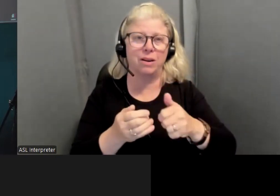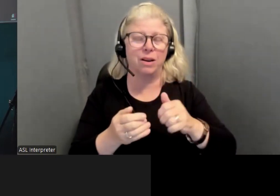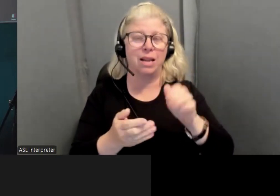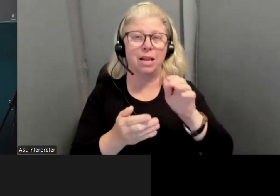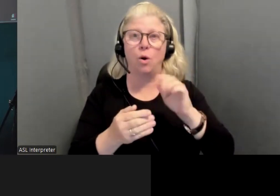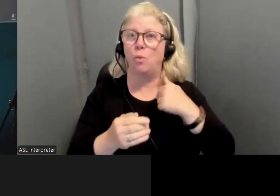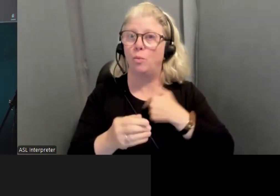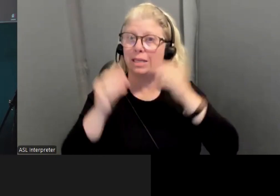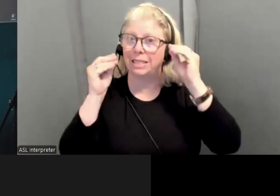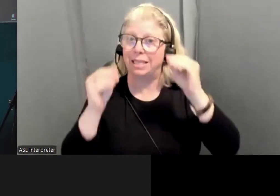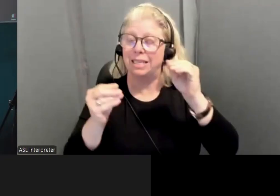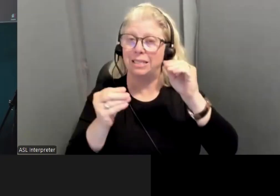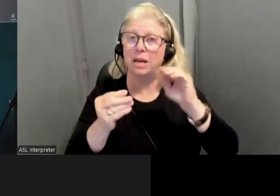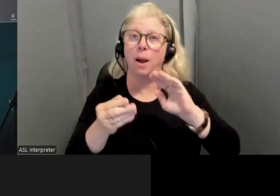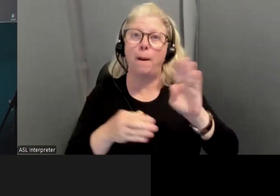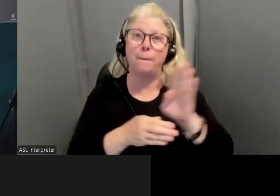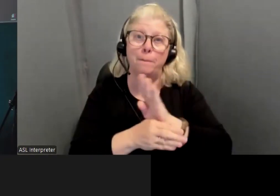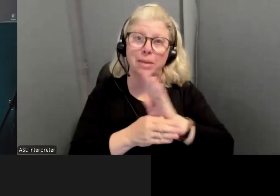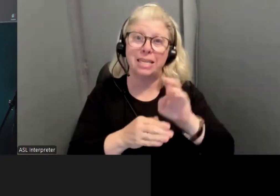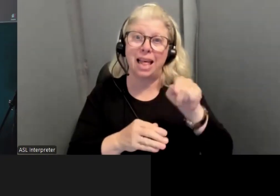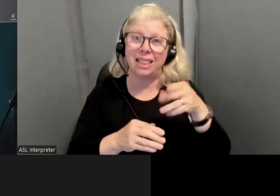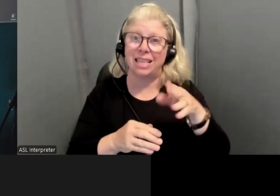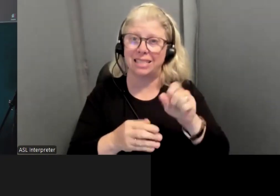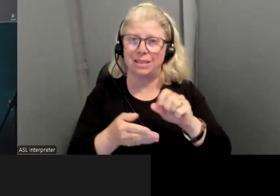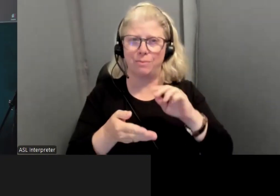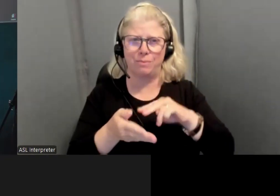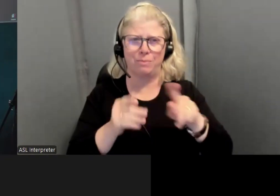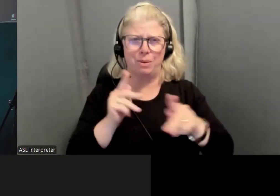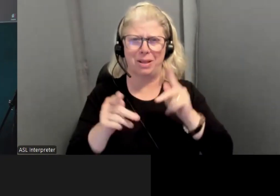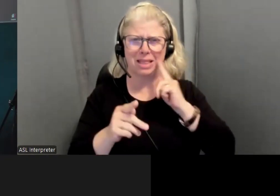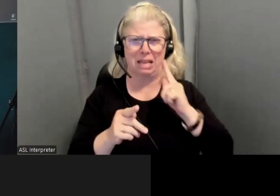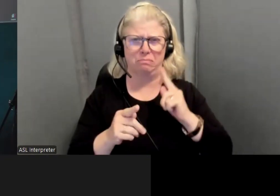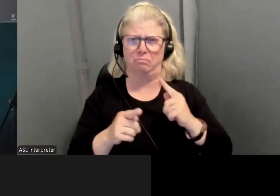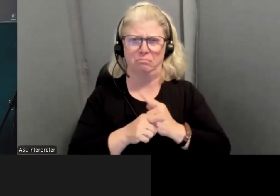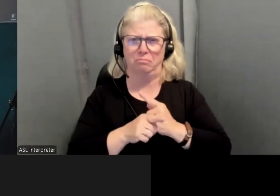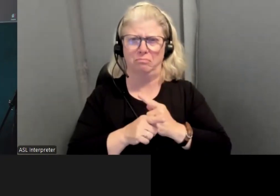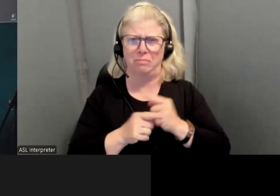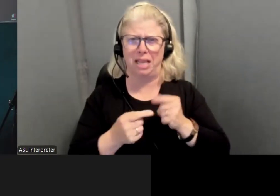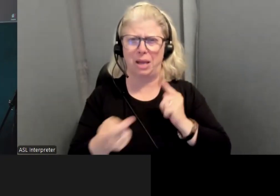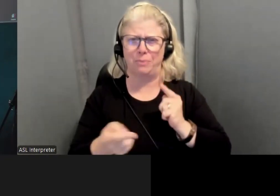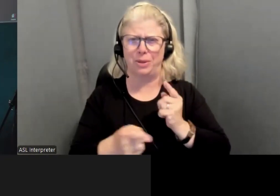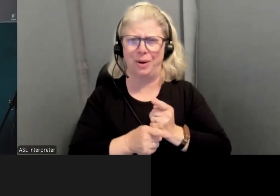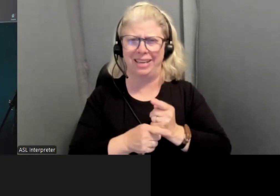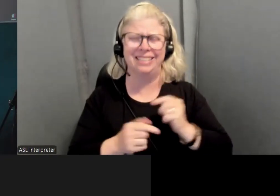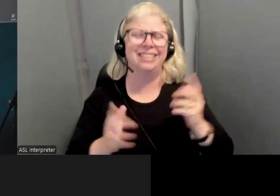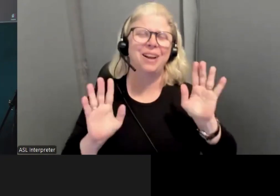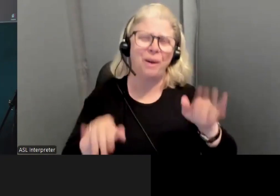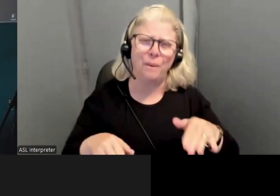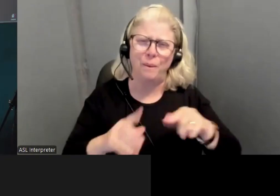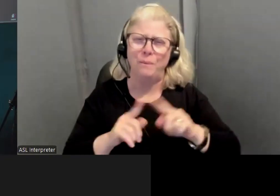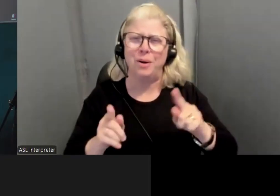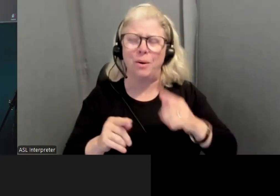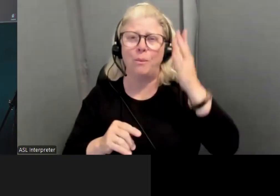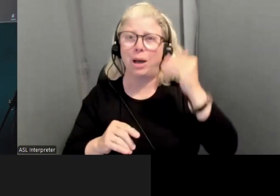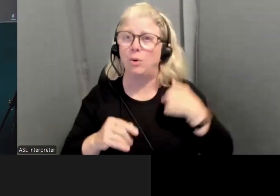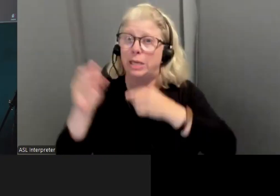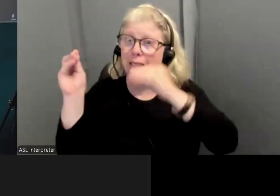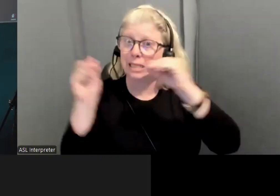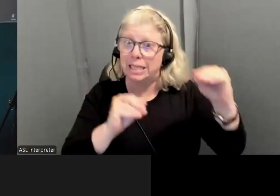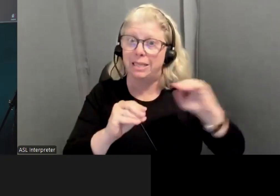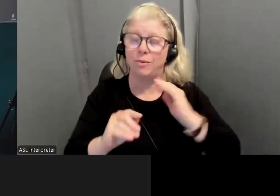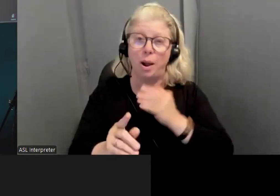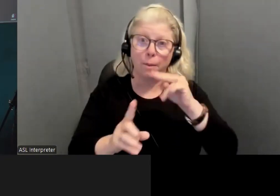College, business ethics, which some people might think it's an oxymoron. But why do we teach them that? Well, from